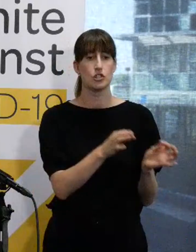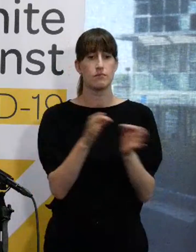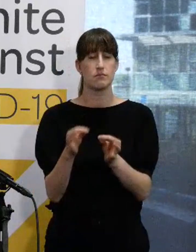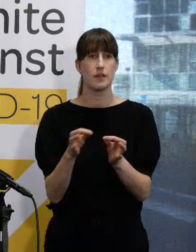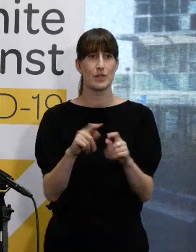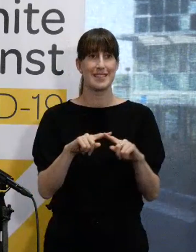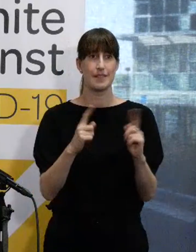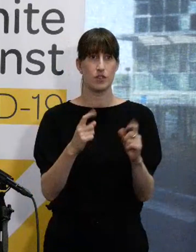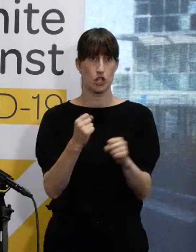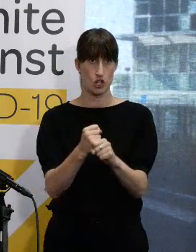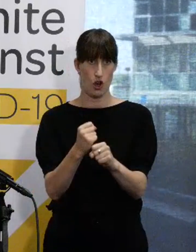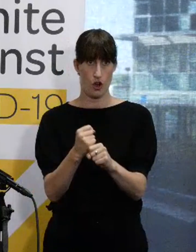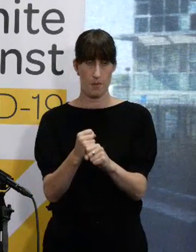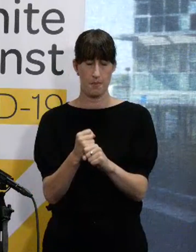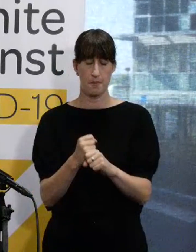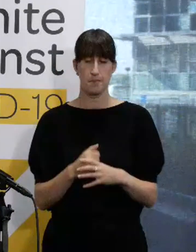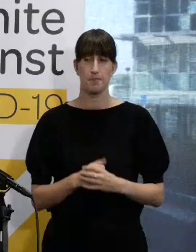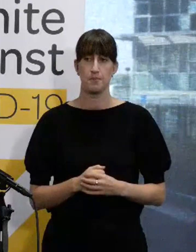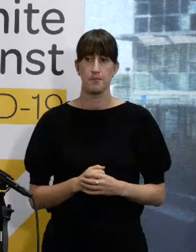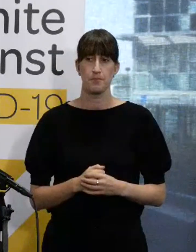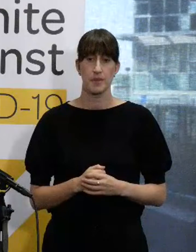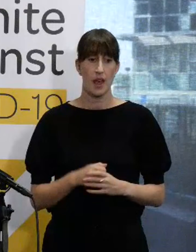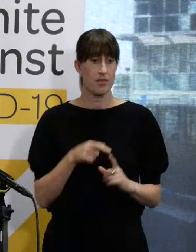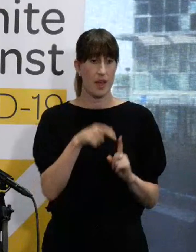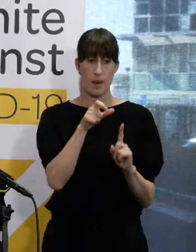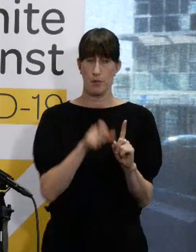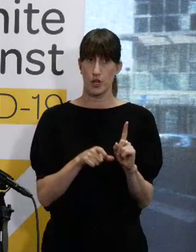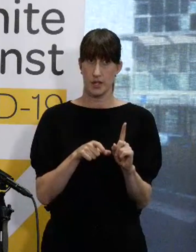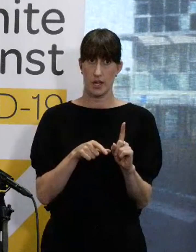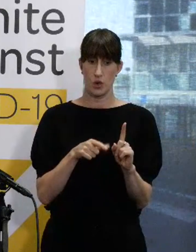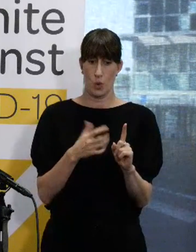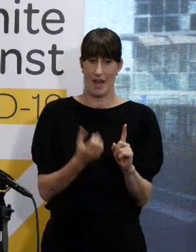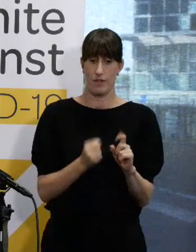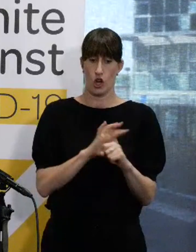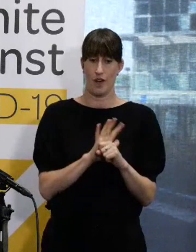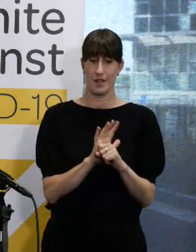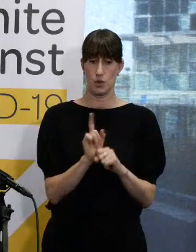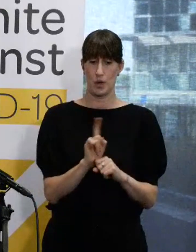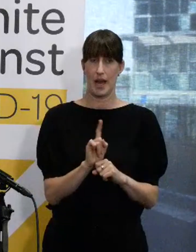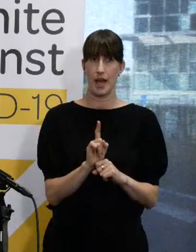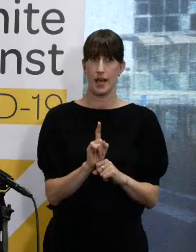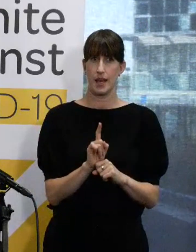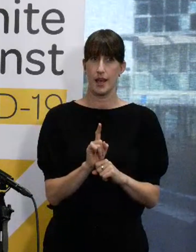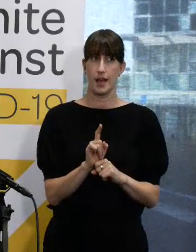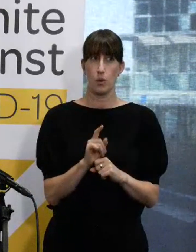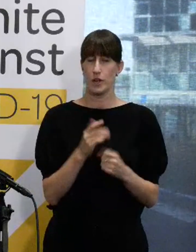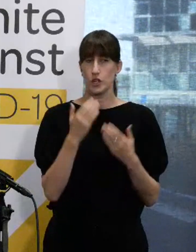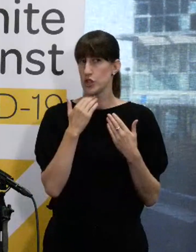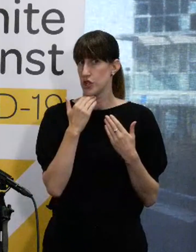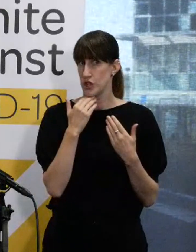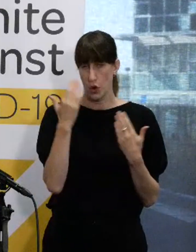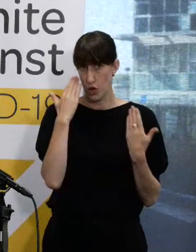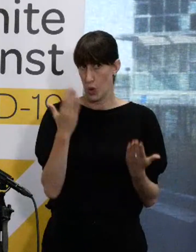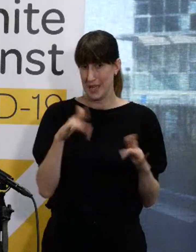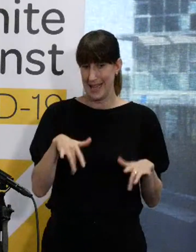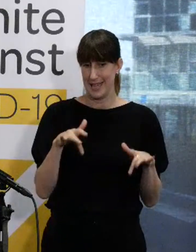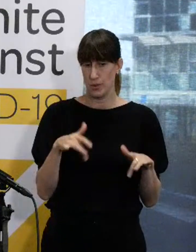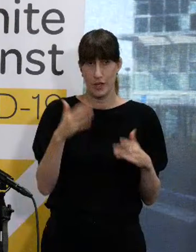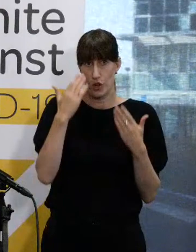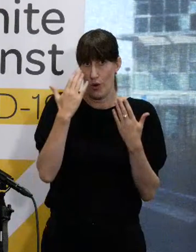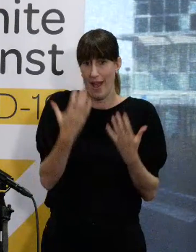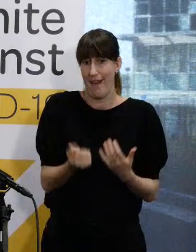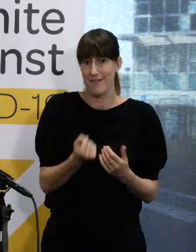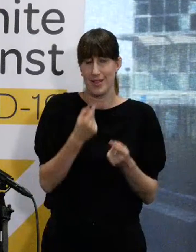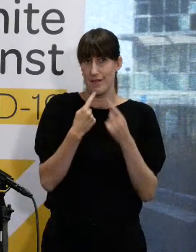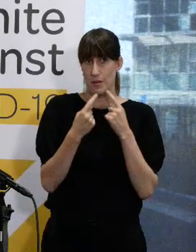I say, there's nothing to suggest that this person has refused vaccination or can't be vaccinated. We just don't have the information as yet as to why they haven't yet